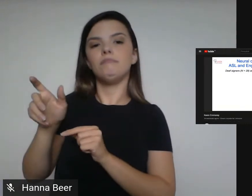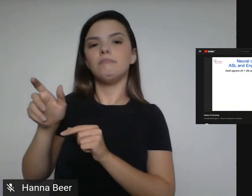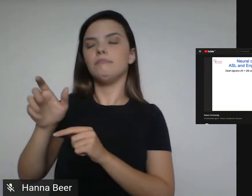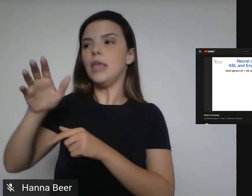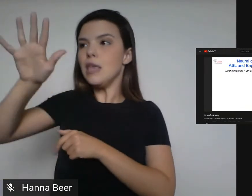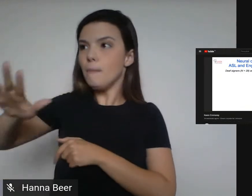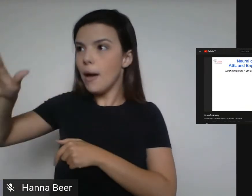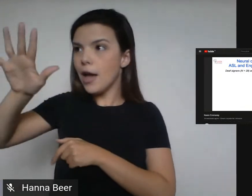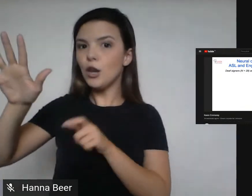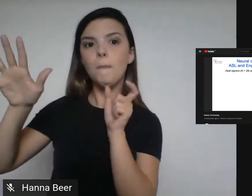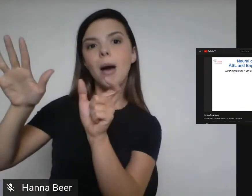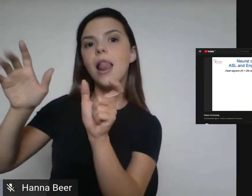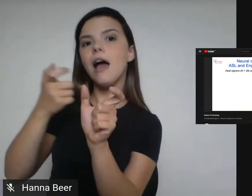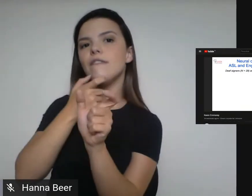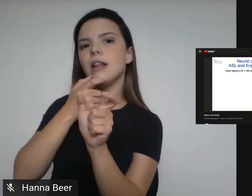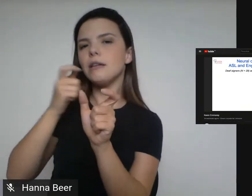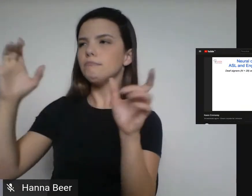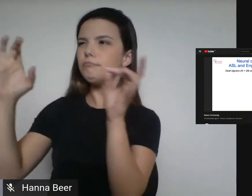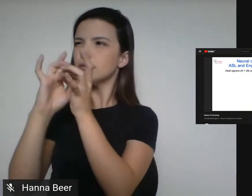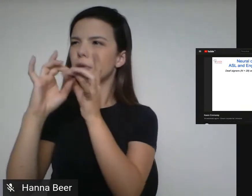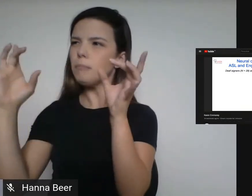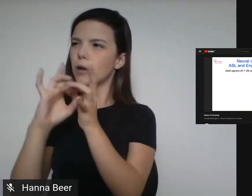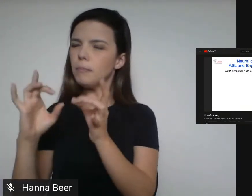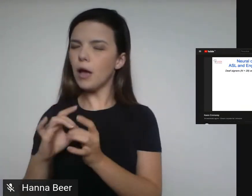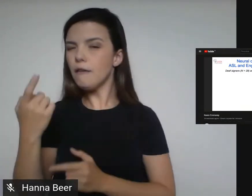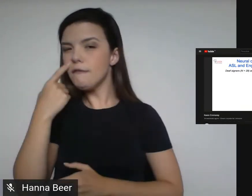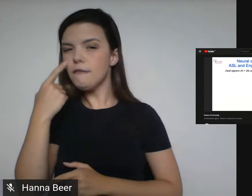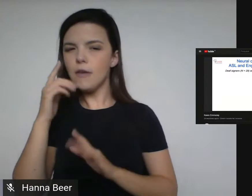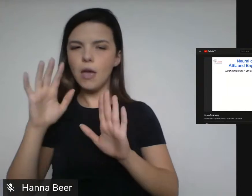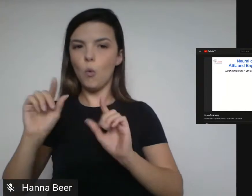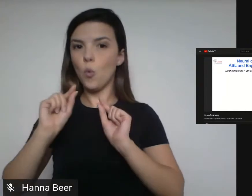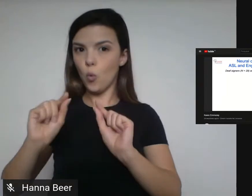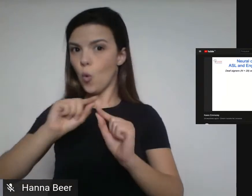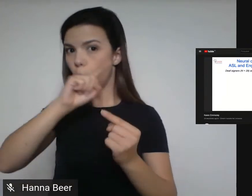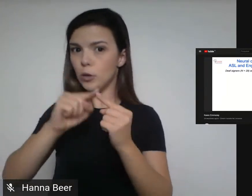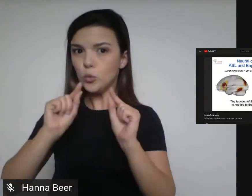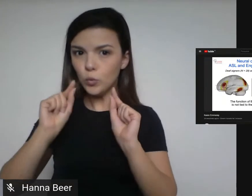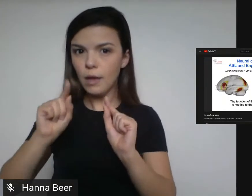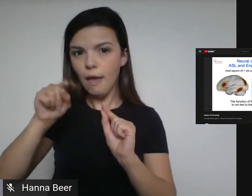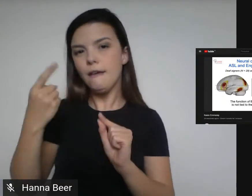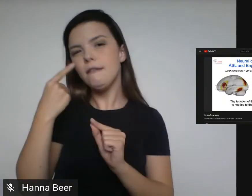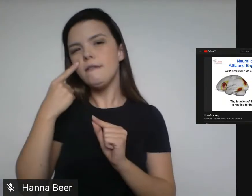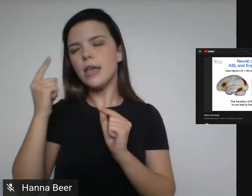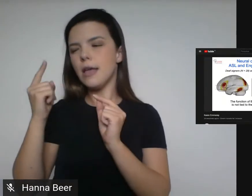we see what regions are the same, what regions are active for both languages.